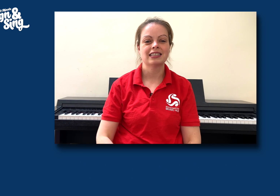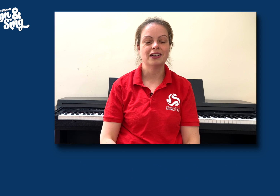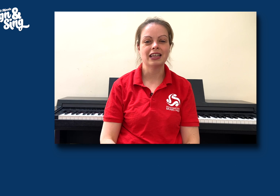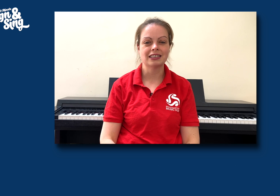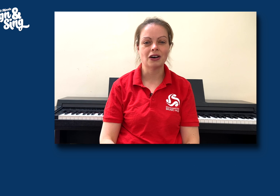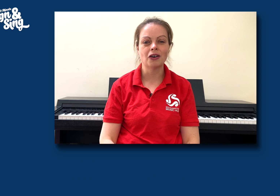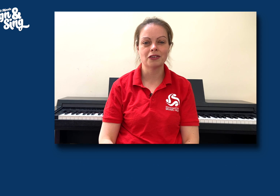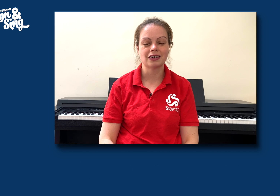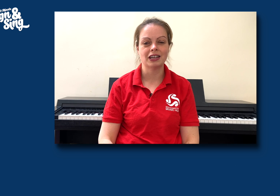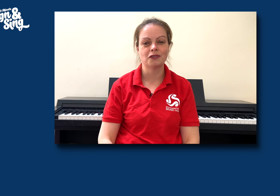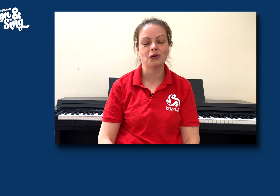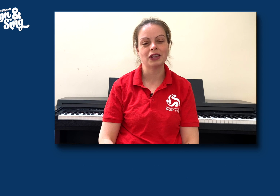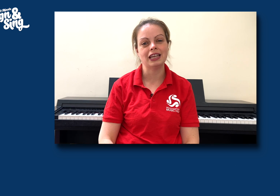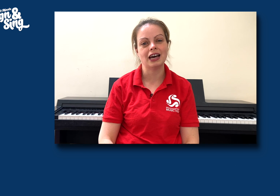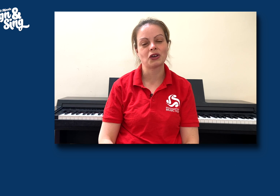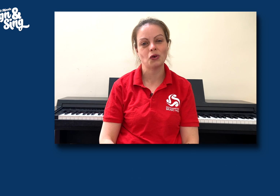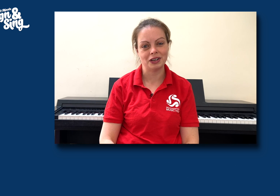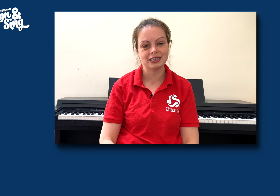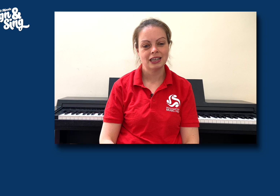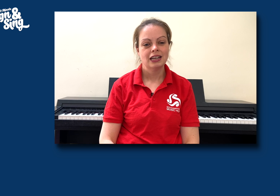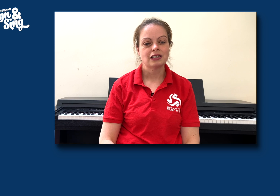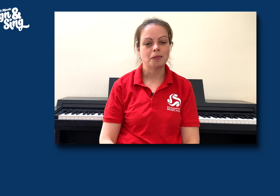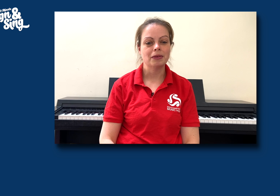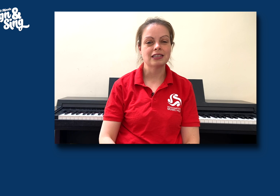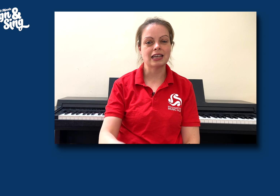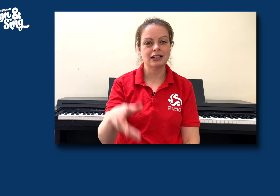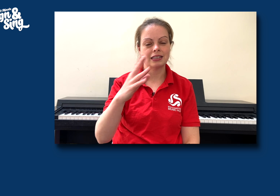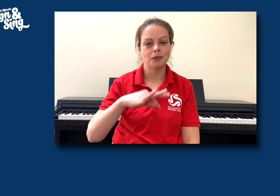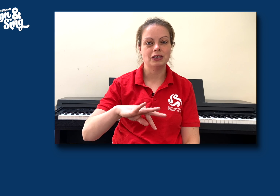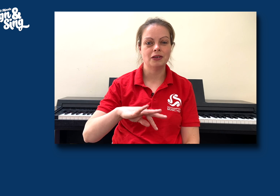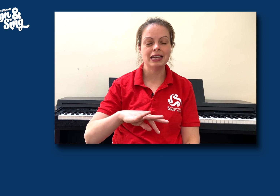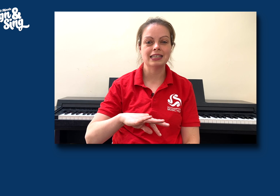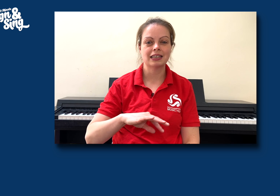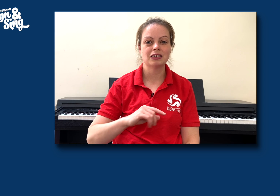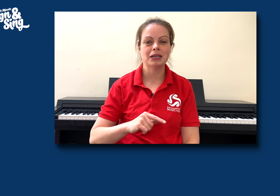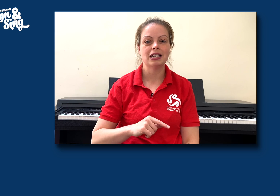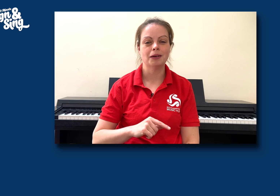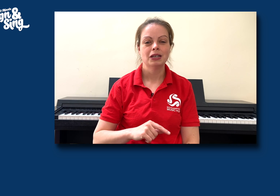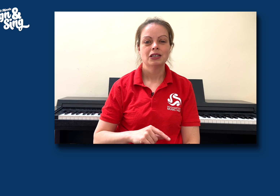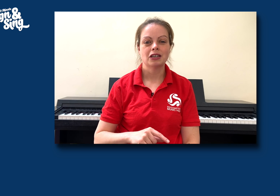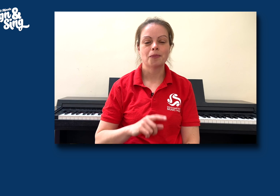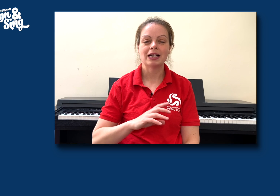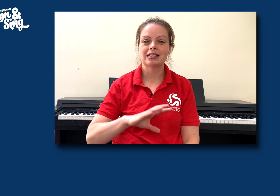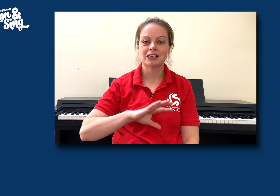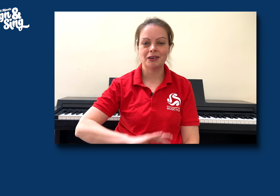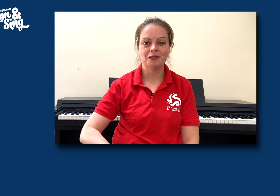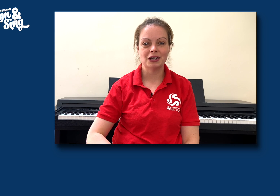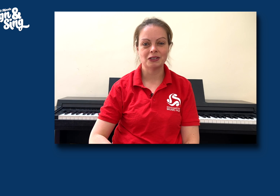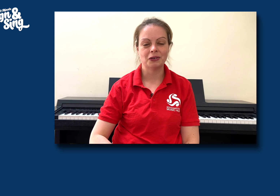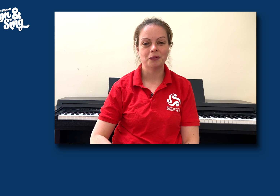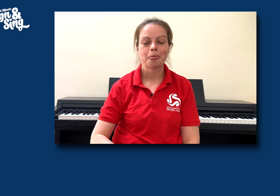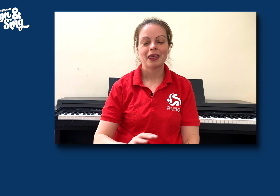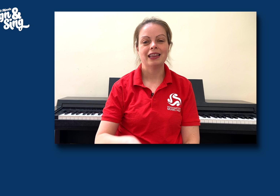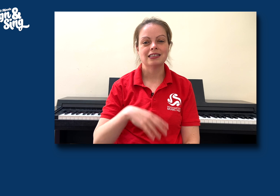Okay, so that's the whole of the signs for the chorus. So remember, the second time we do it, it's going to speed up. So you can practice it slowly